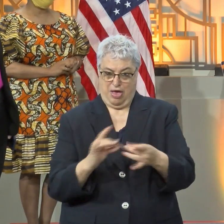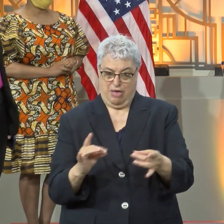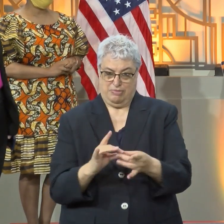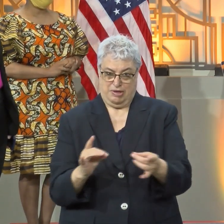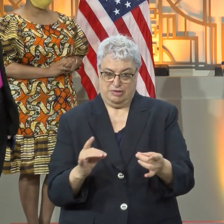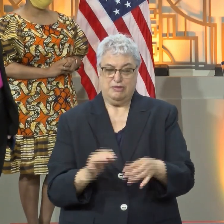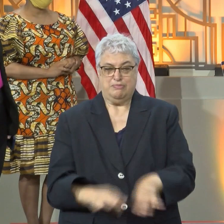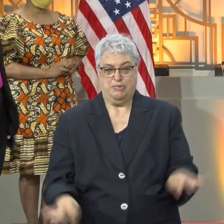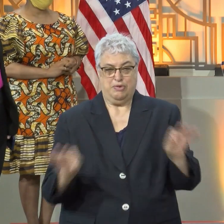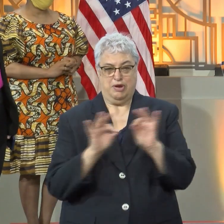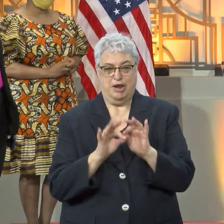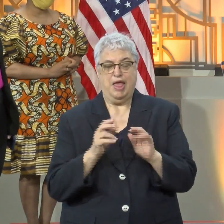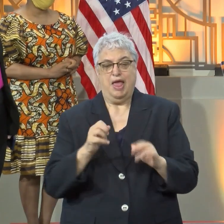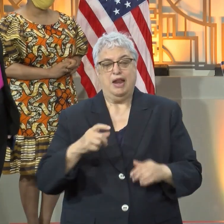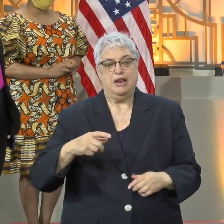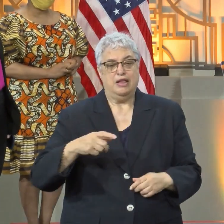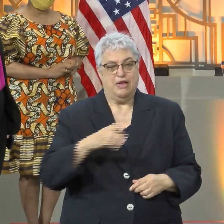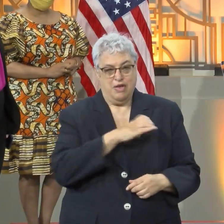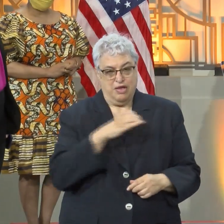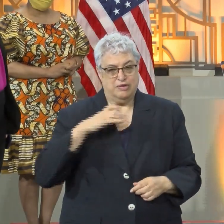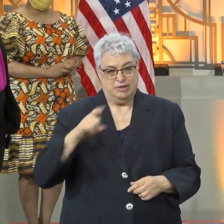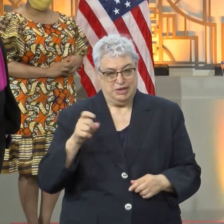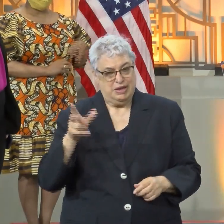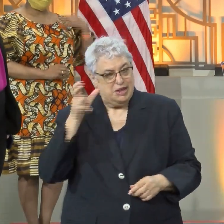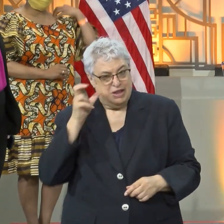heard. Thank you very much.